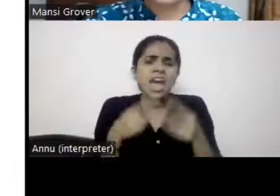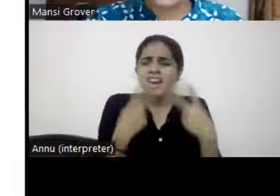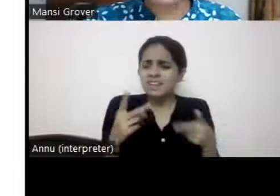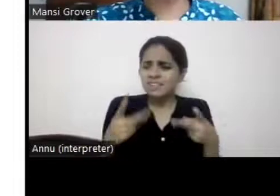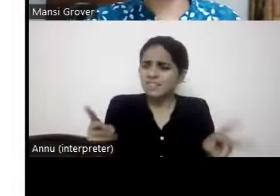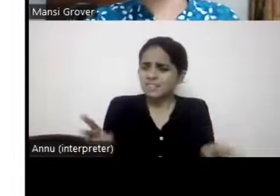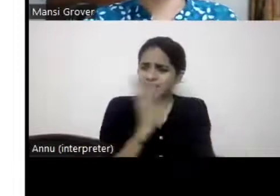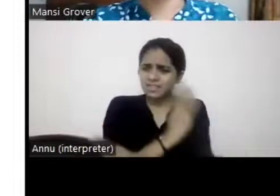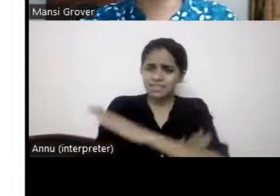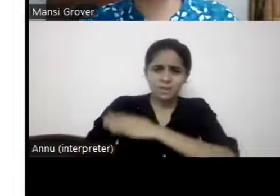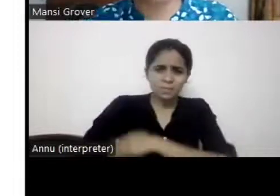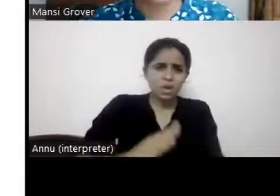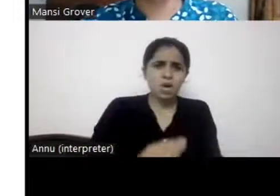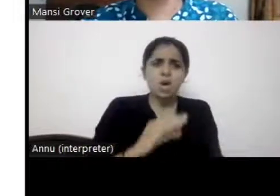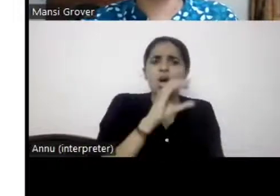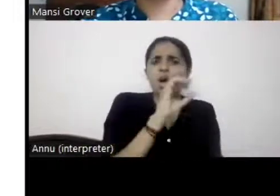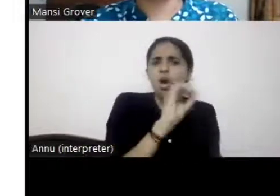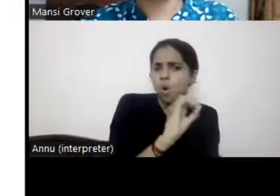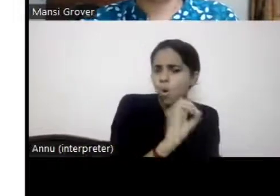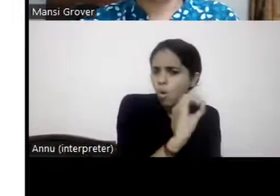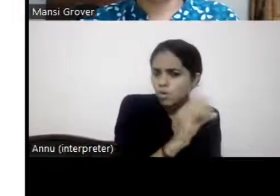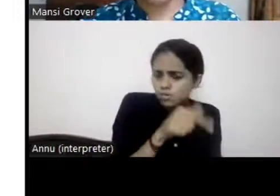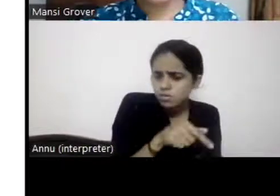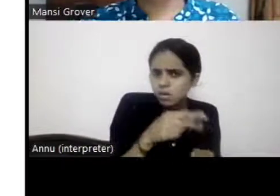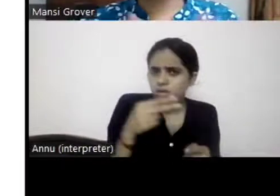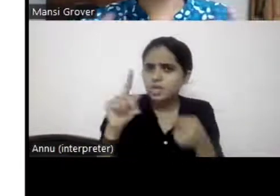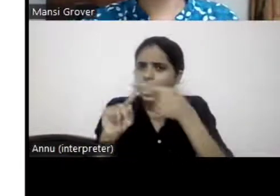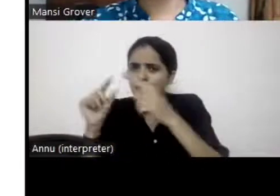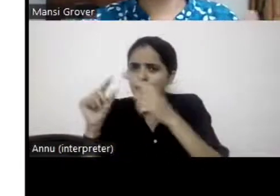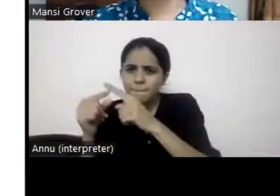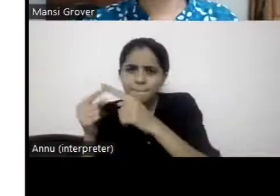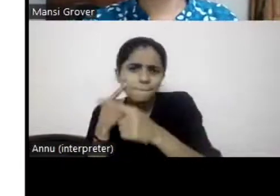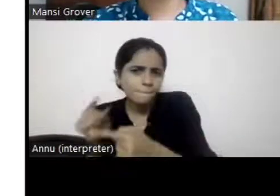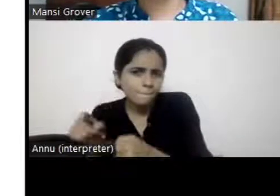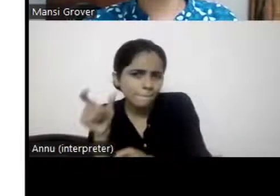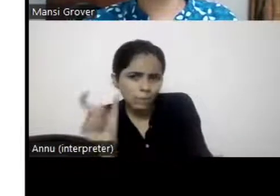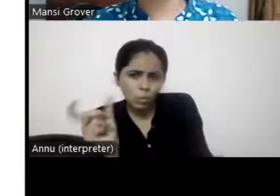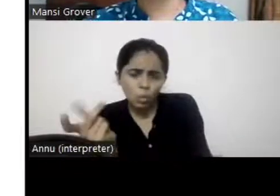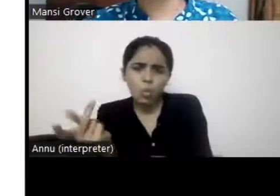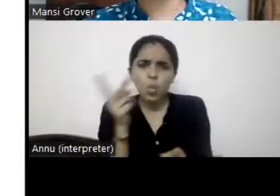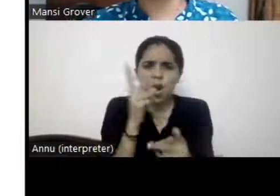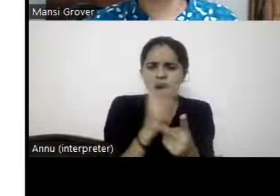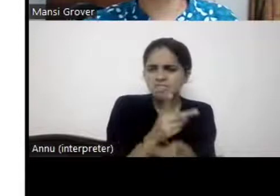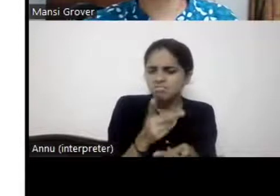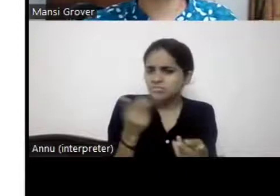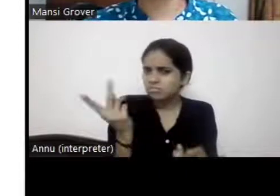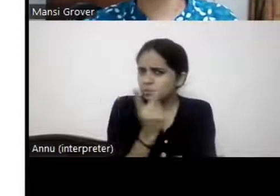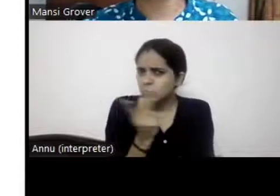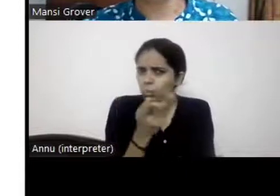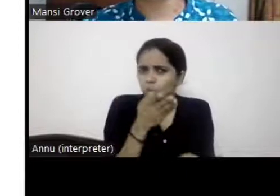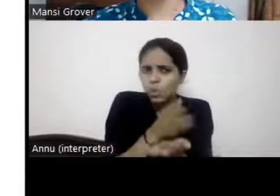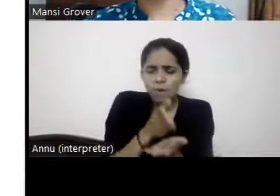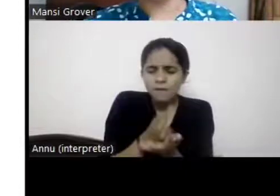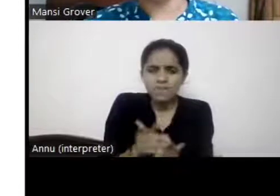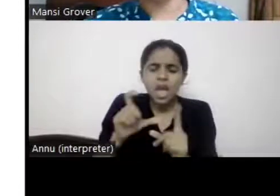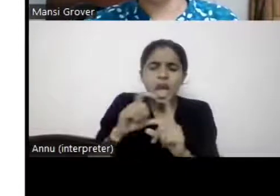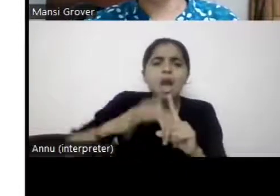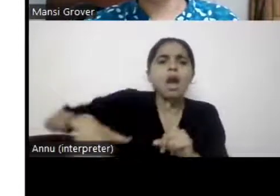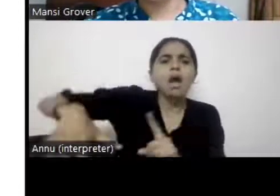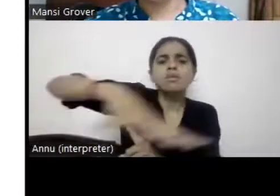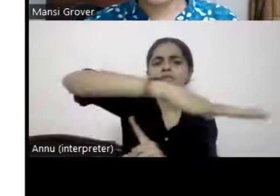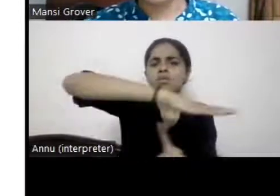these ontologies and epistemologies, we are moving towards looking at disability as a diverse way of